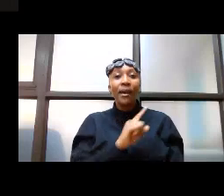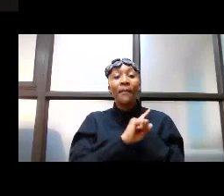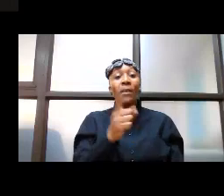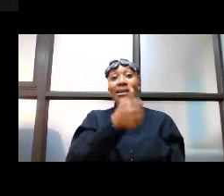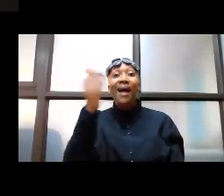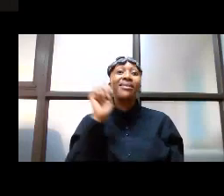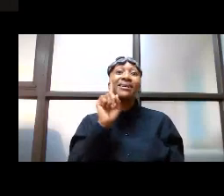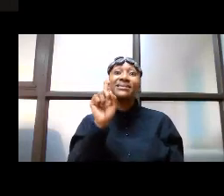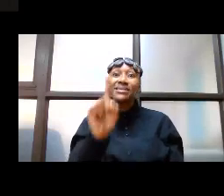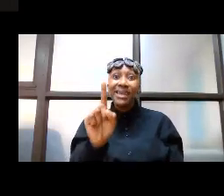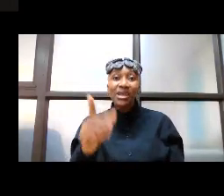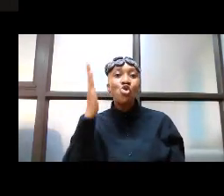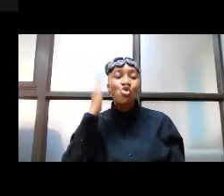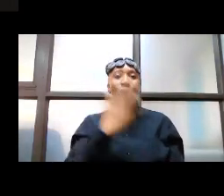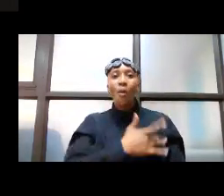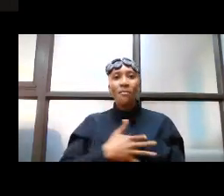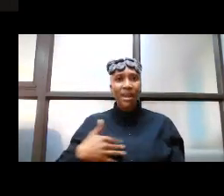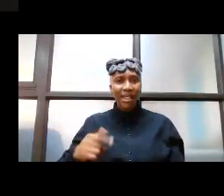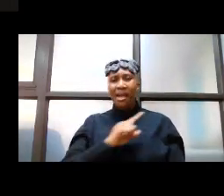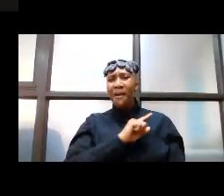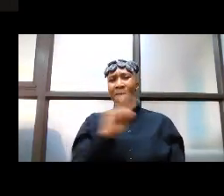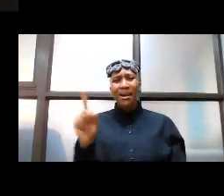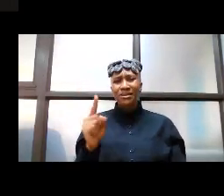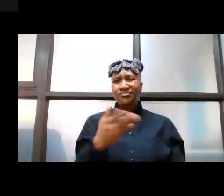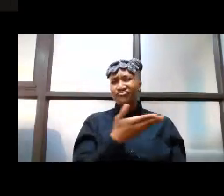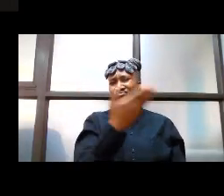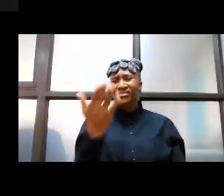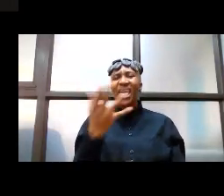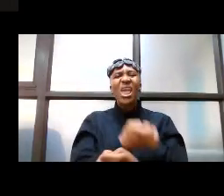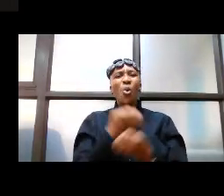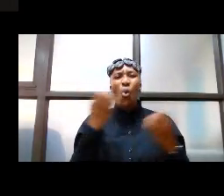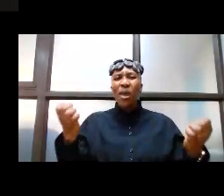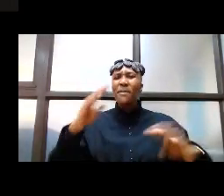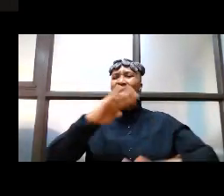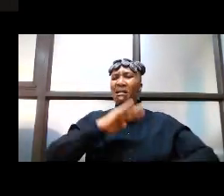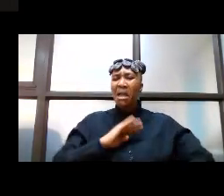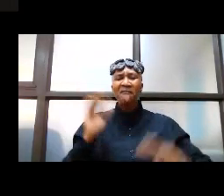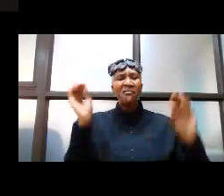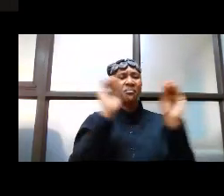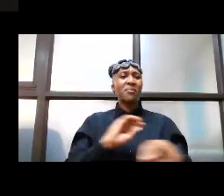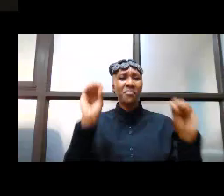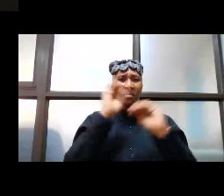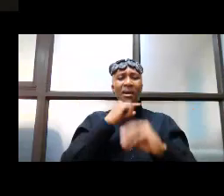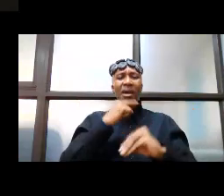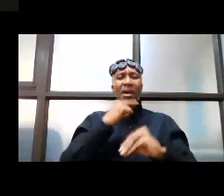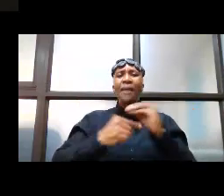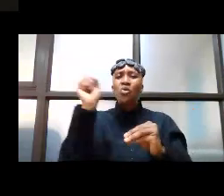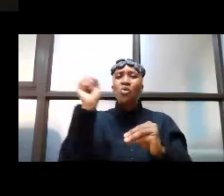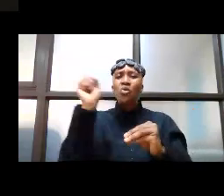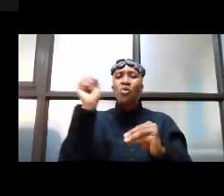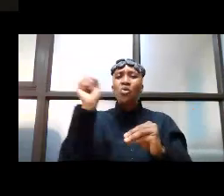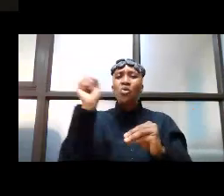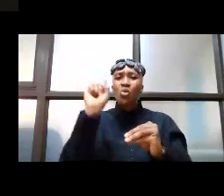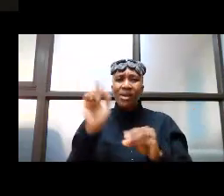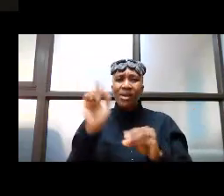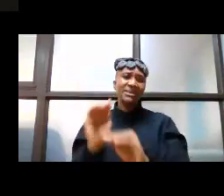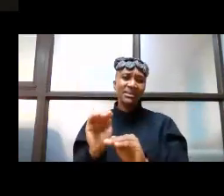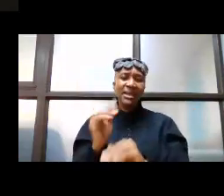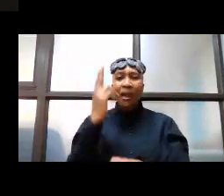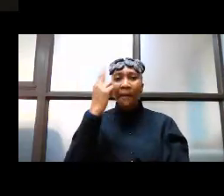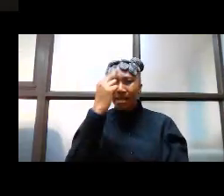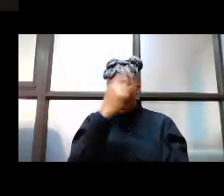they are still not well equipped enough to teach blind and visually